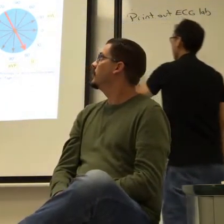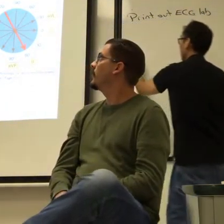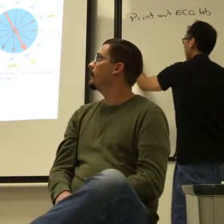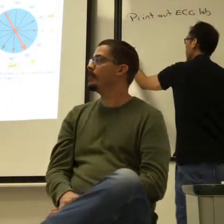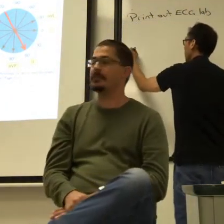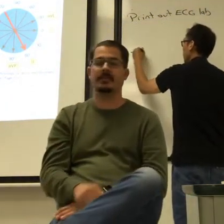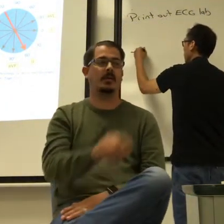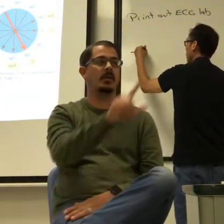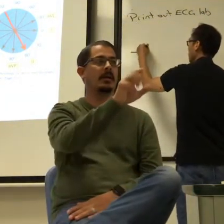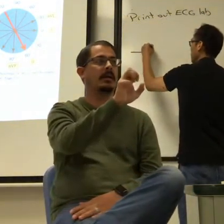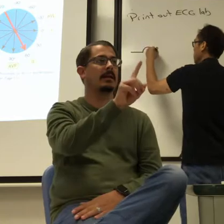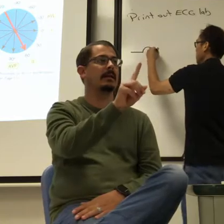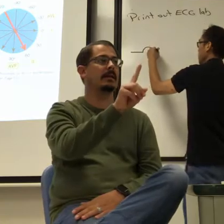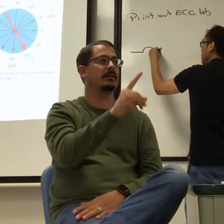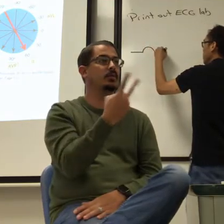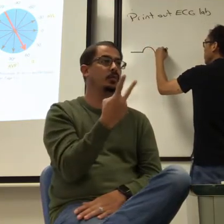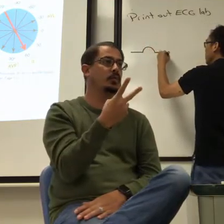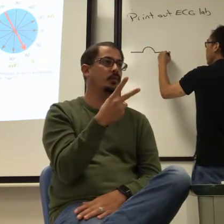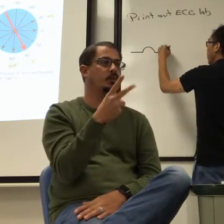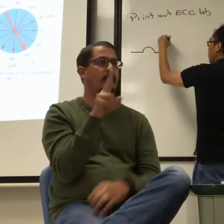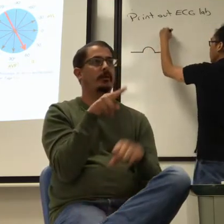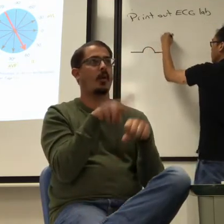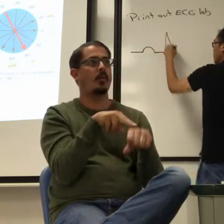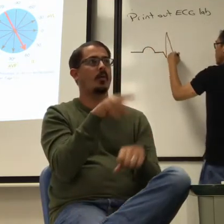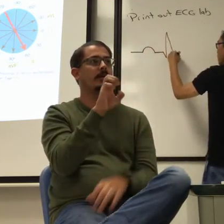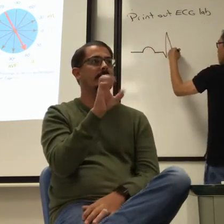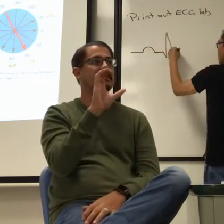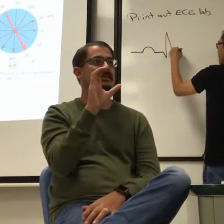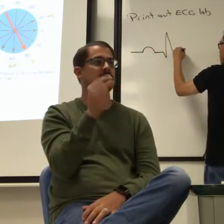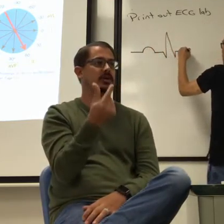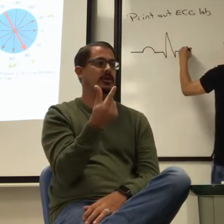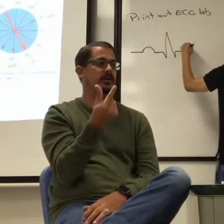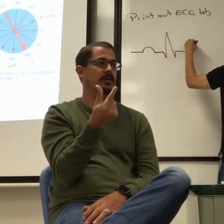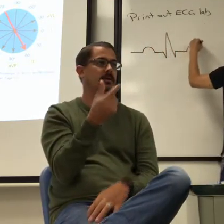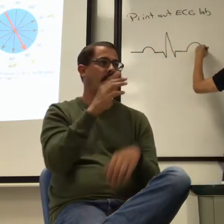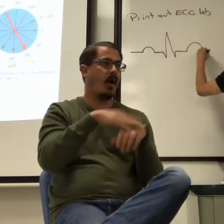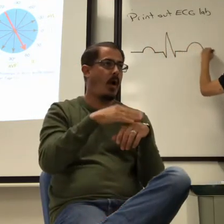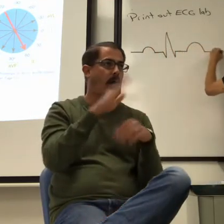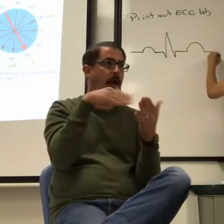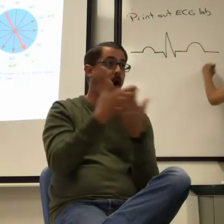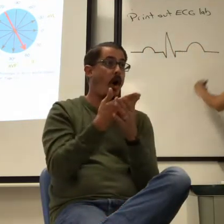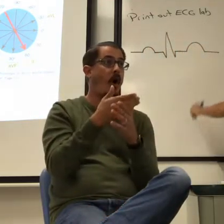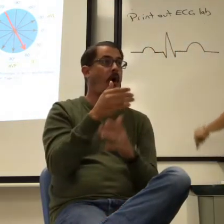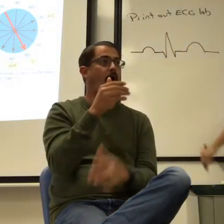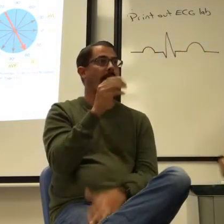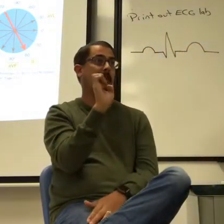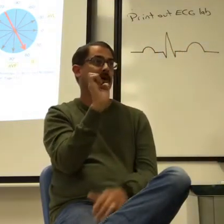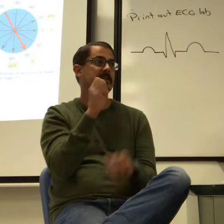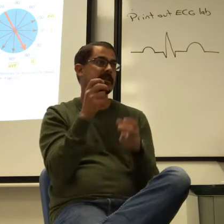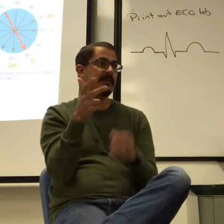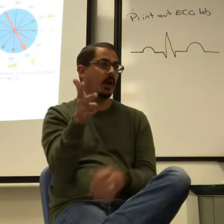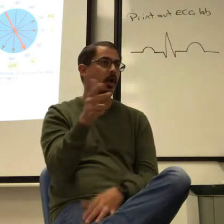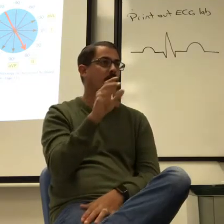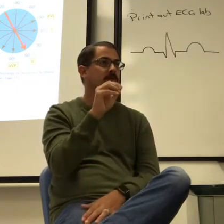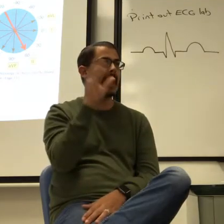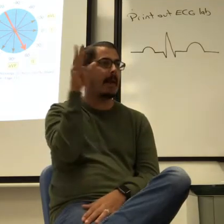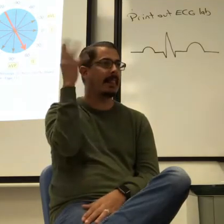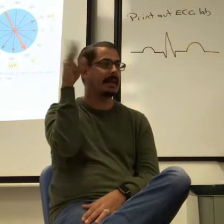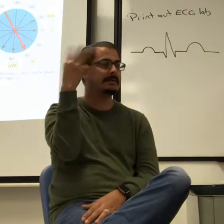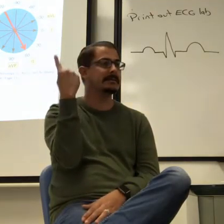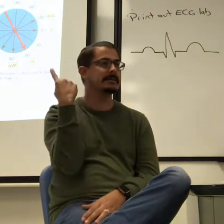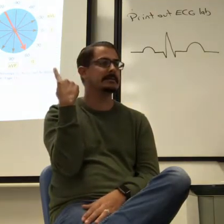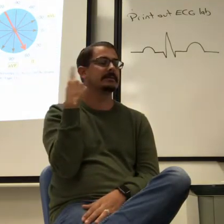this classic ECG, you know, that's on the side of every ambulance, that thing. When you